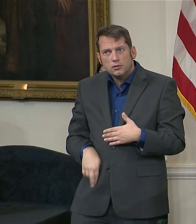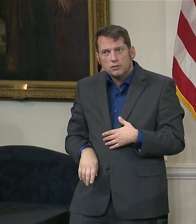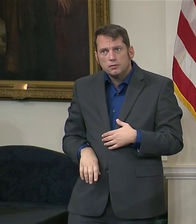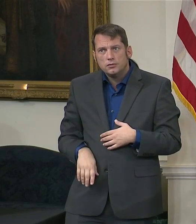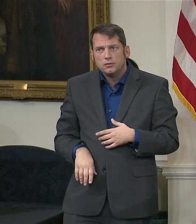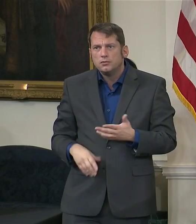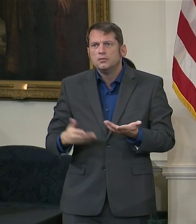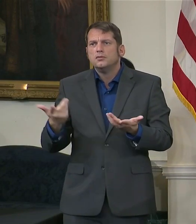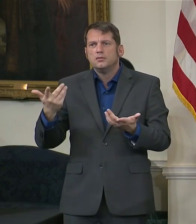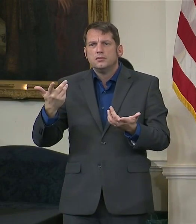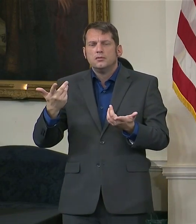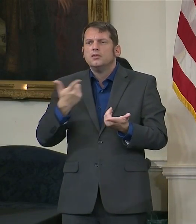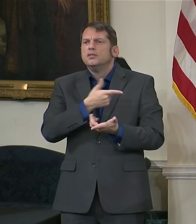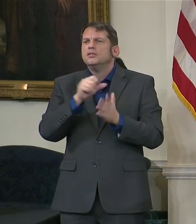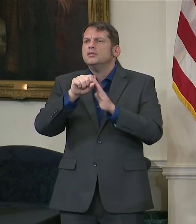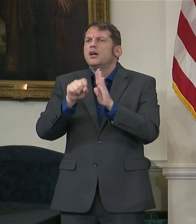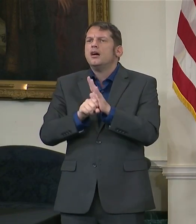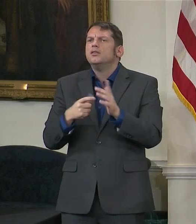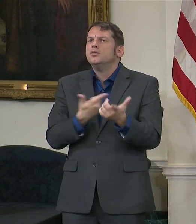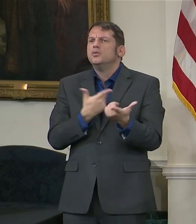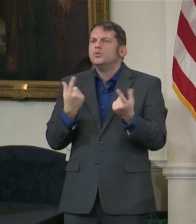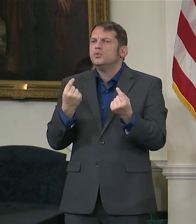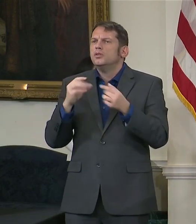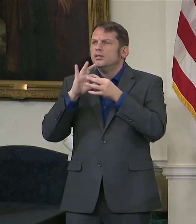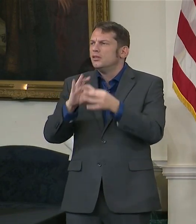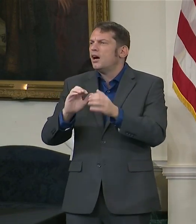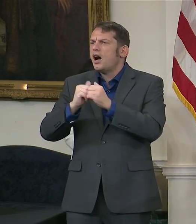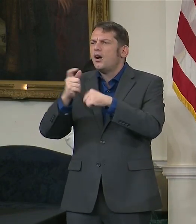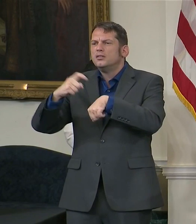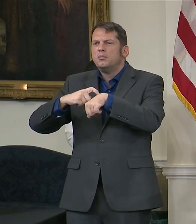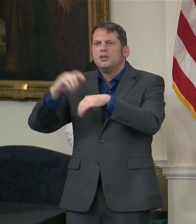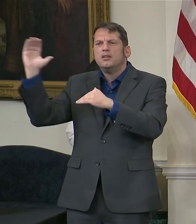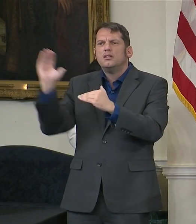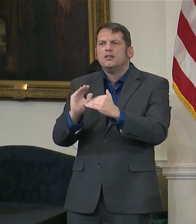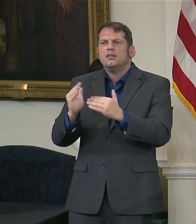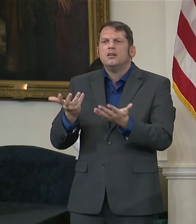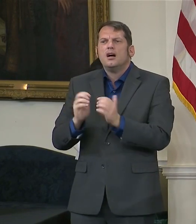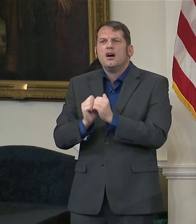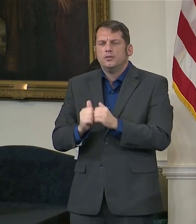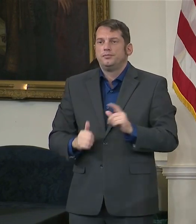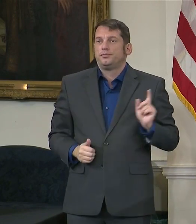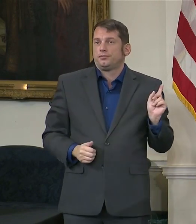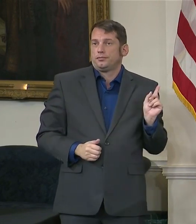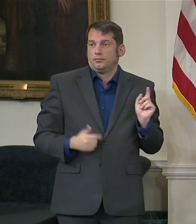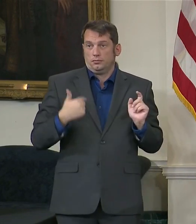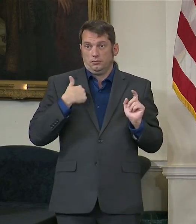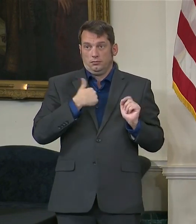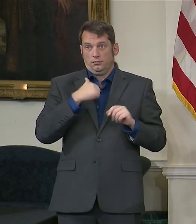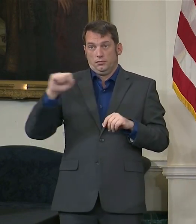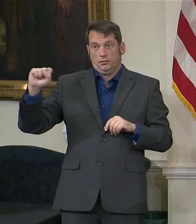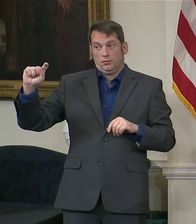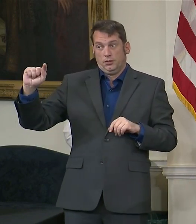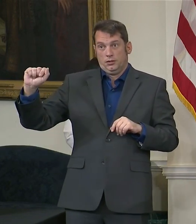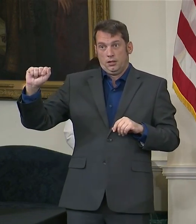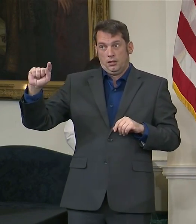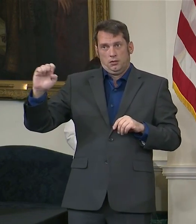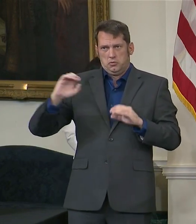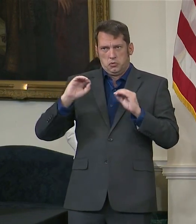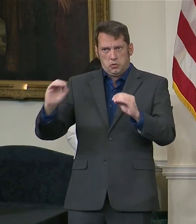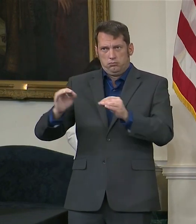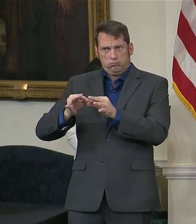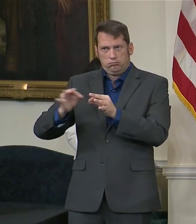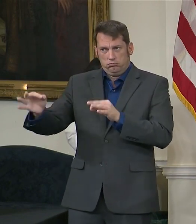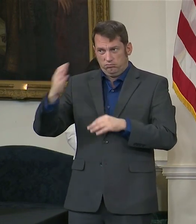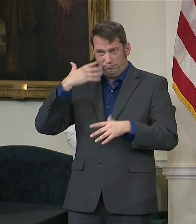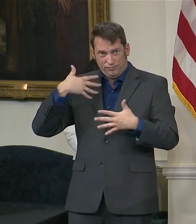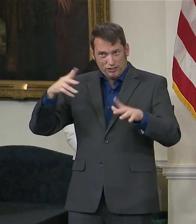to address that? Well, the state has no delays whatsoever in testing. There is a big demand for testing. We're now doing 30,000 a day. I just did a